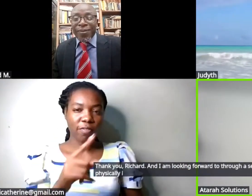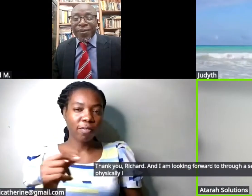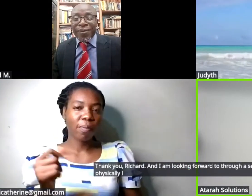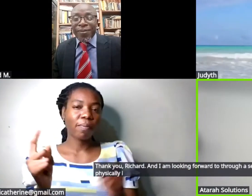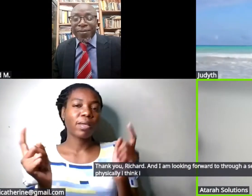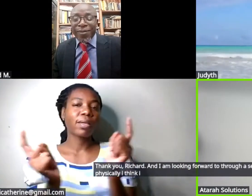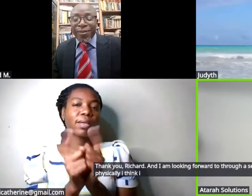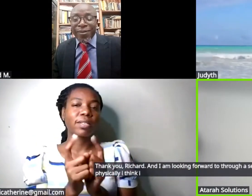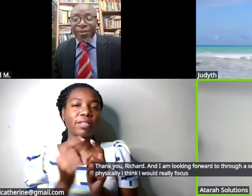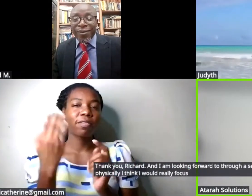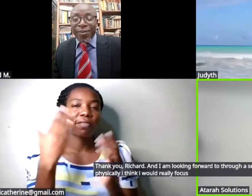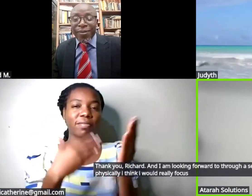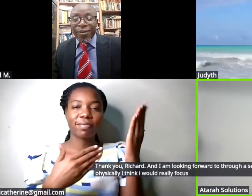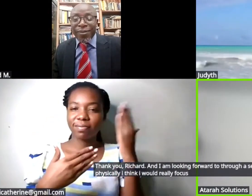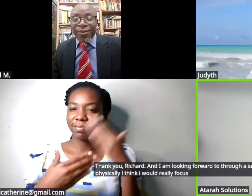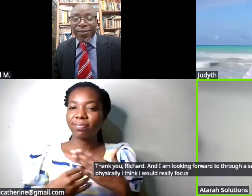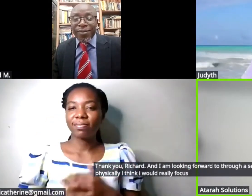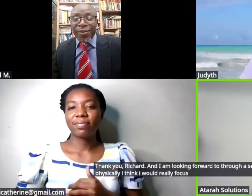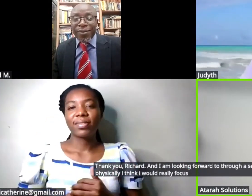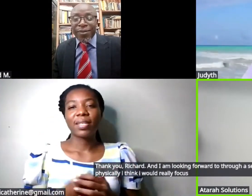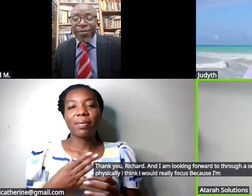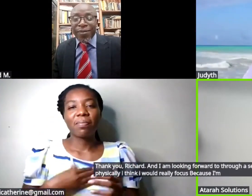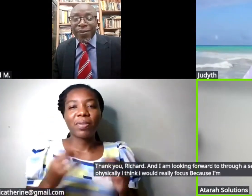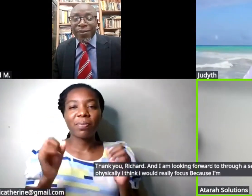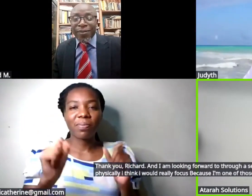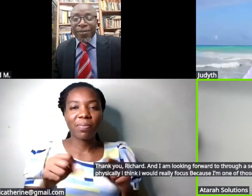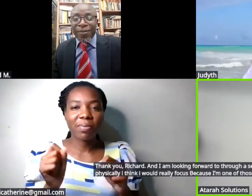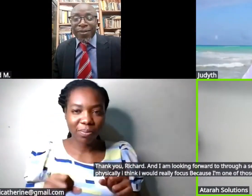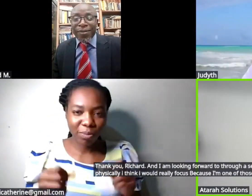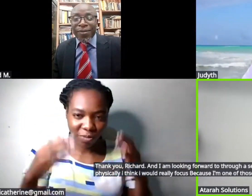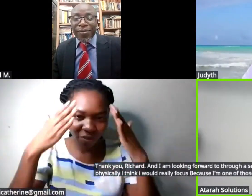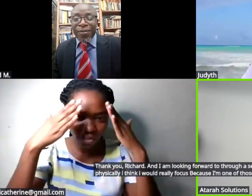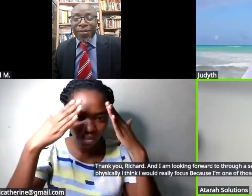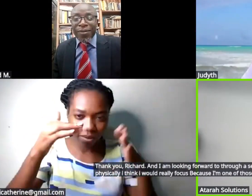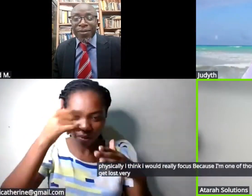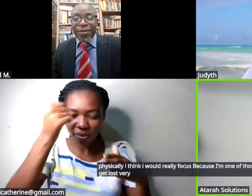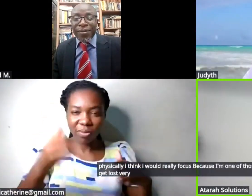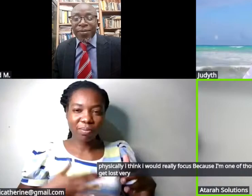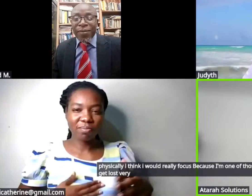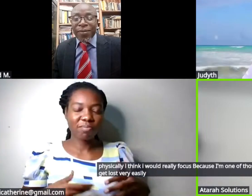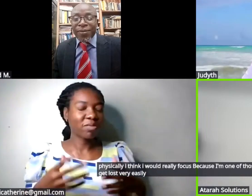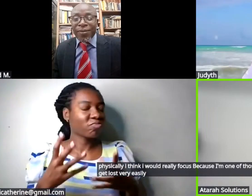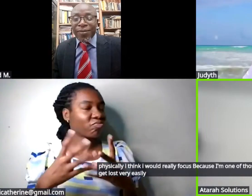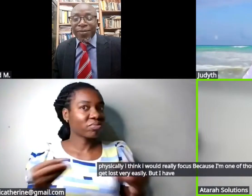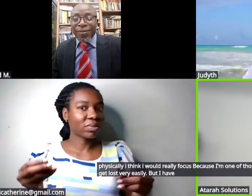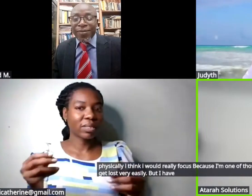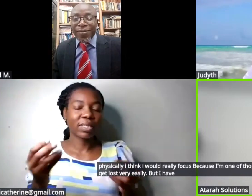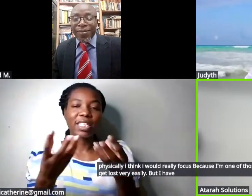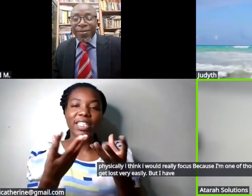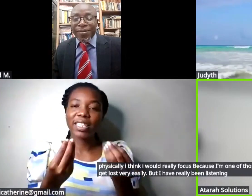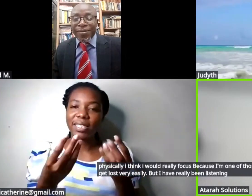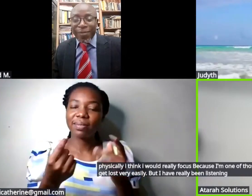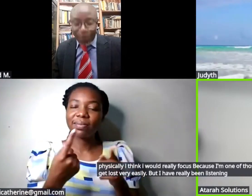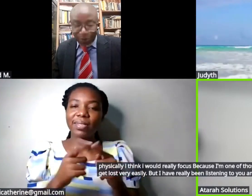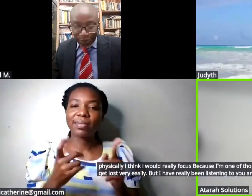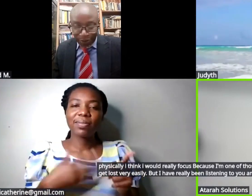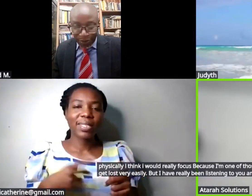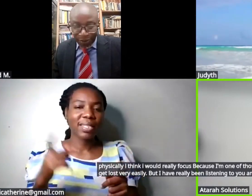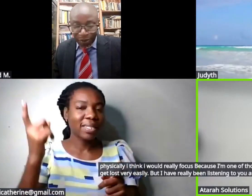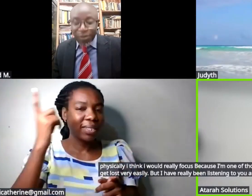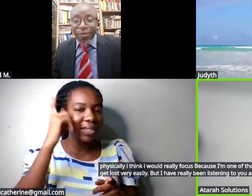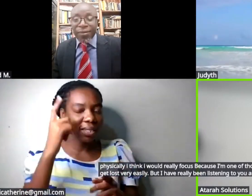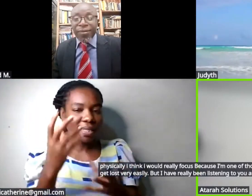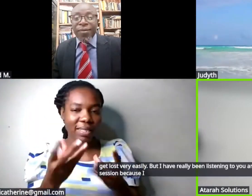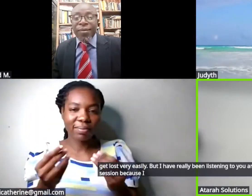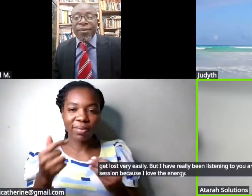really focus because I'm one of those learners who get lost very easily. But I have really been listening to you and enjoying this session because I love